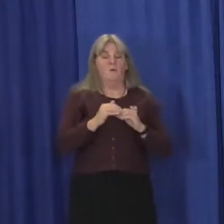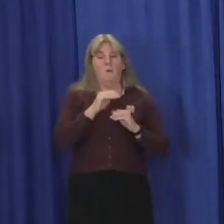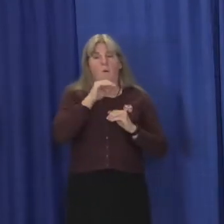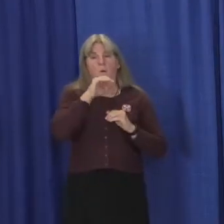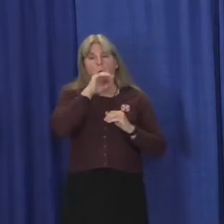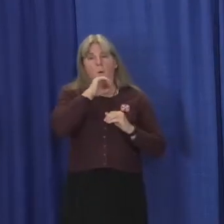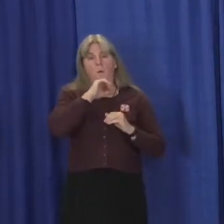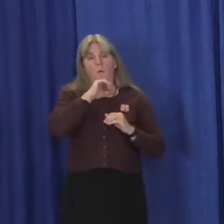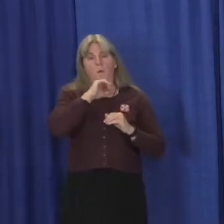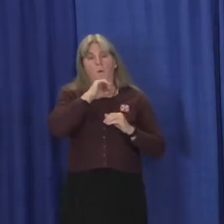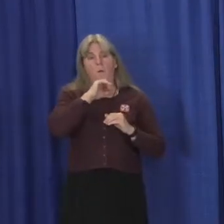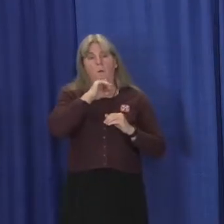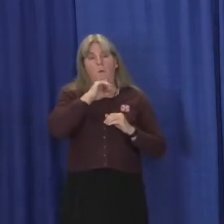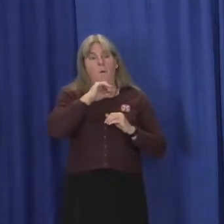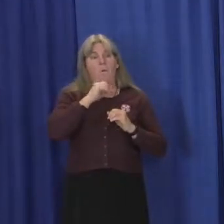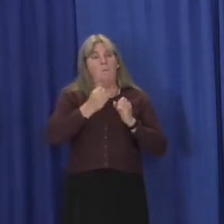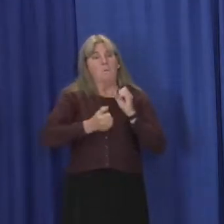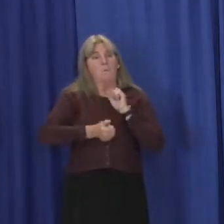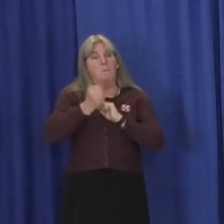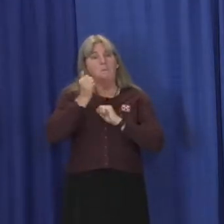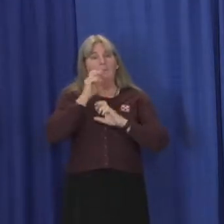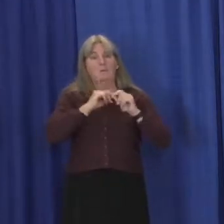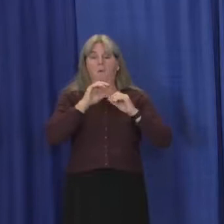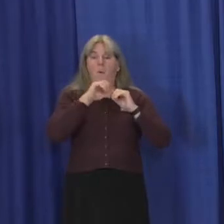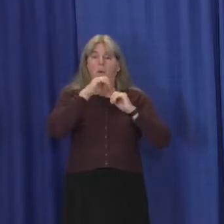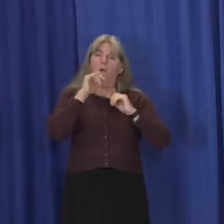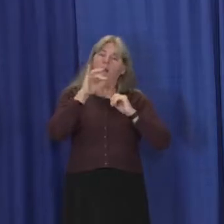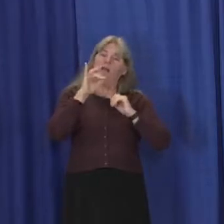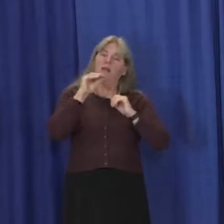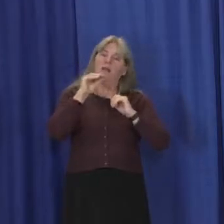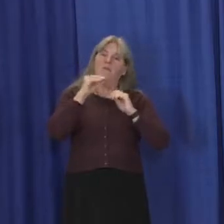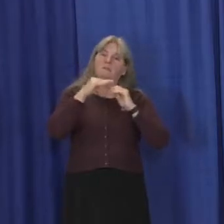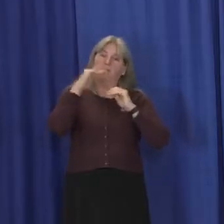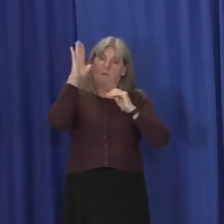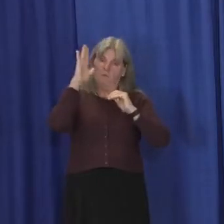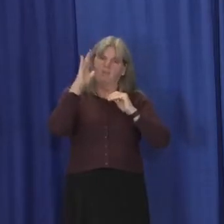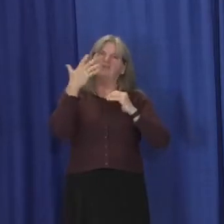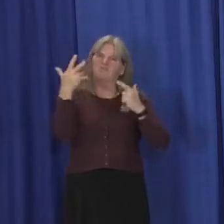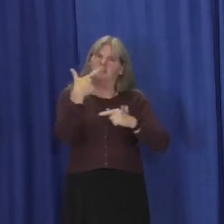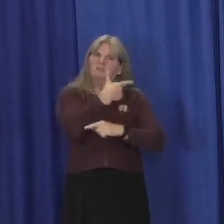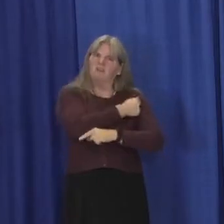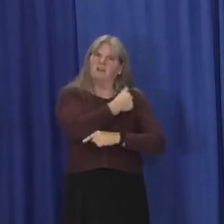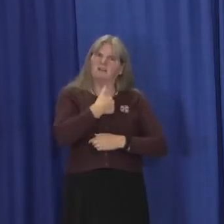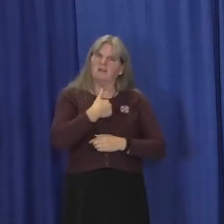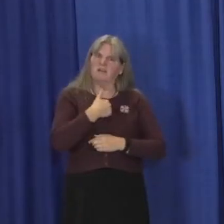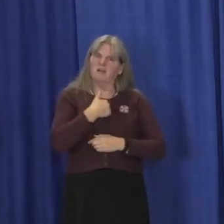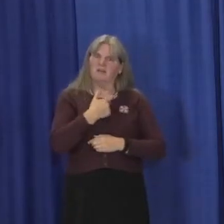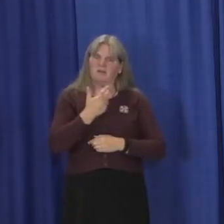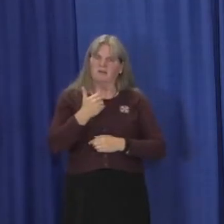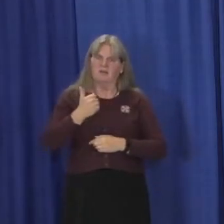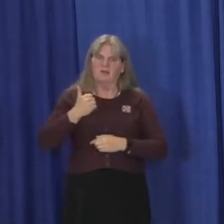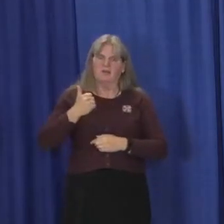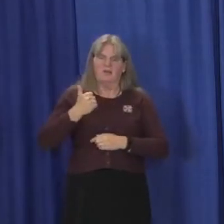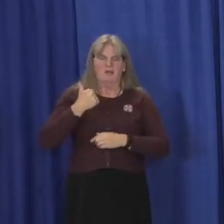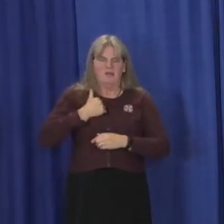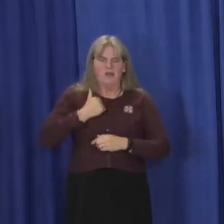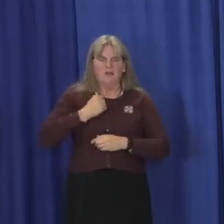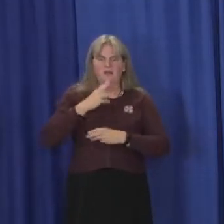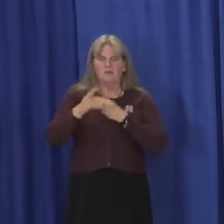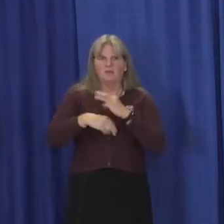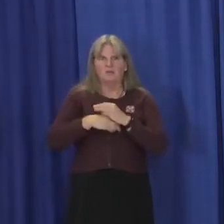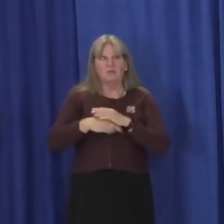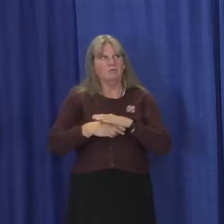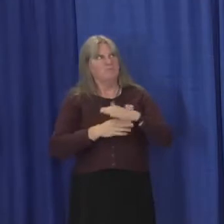of eligible Yukoners are now vaccinated. While we're leading the country and the world in vaccination rates, it is